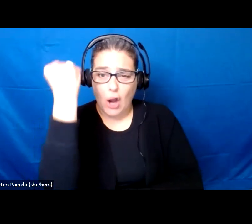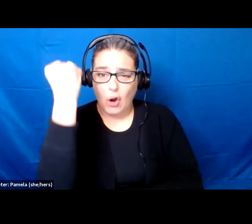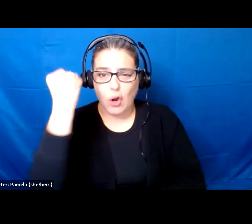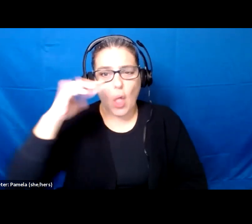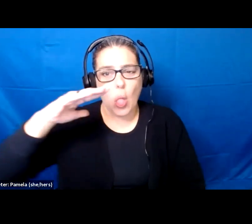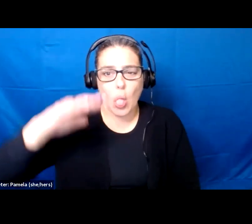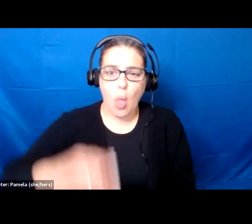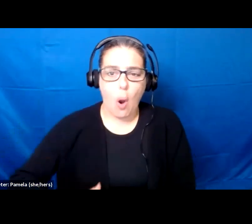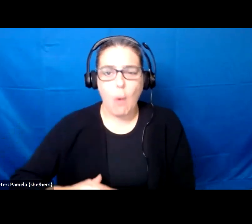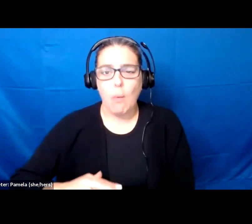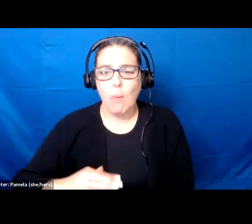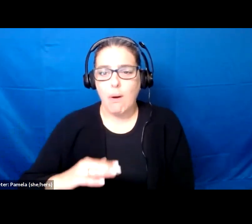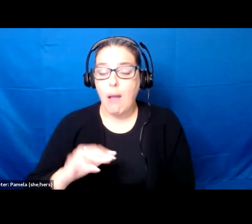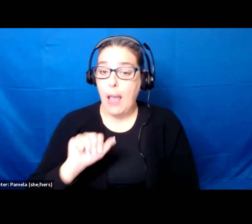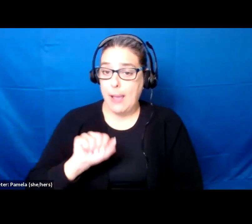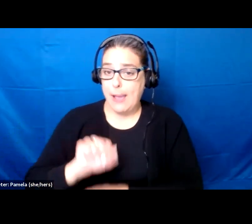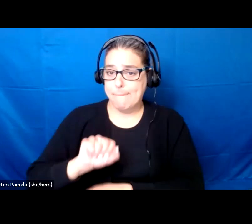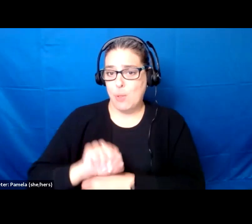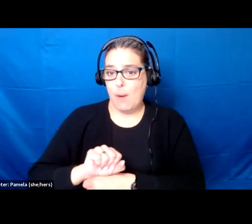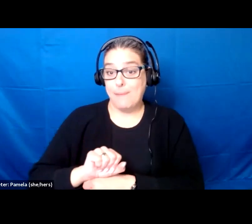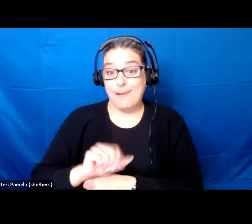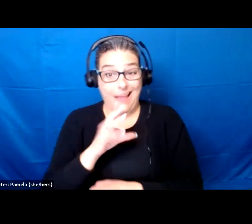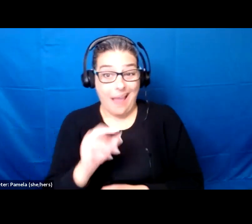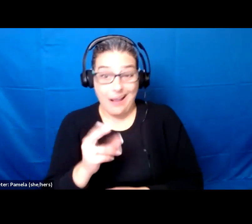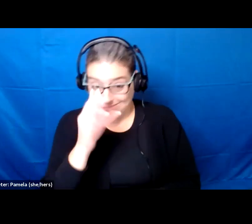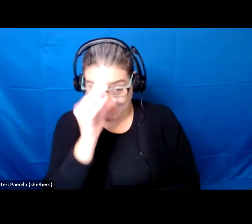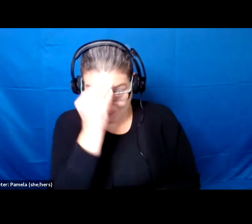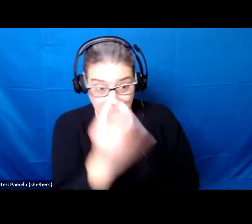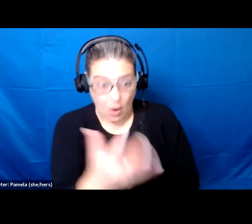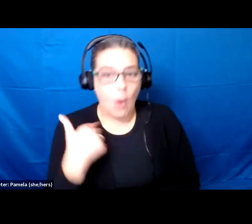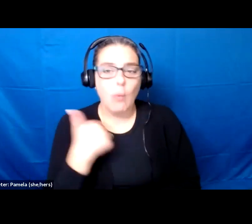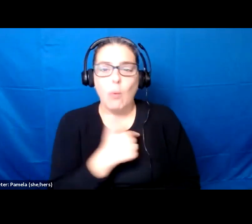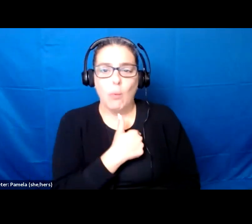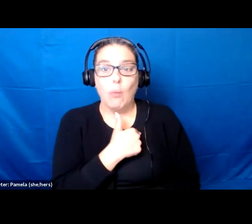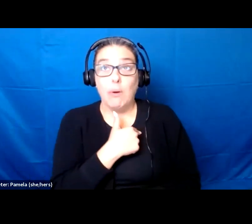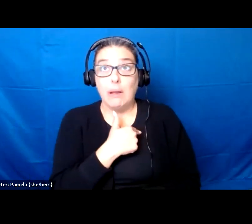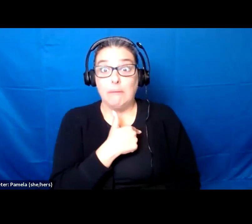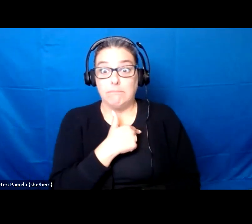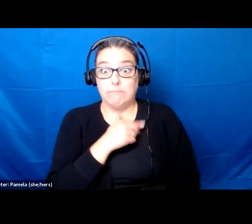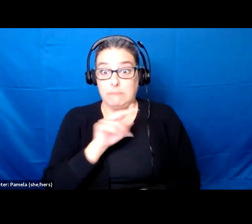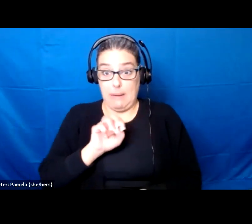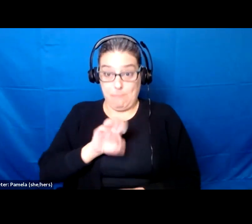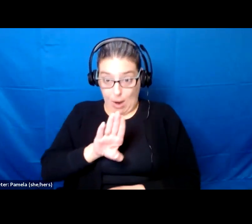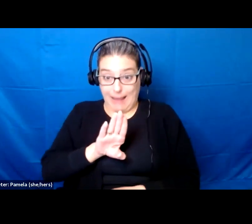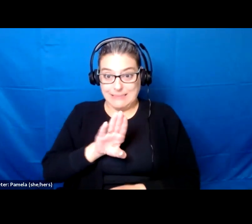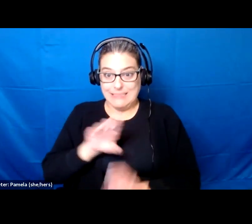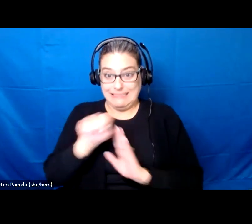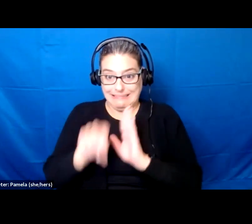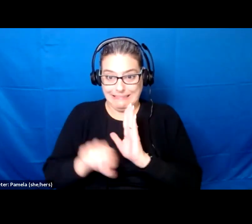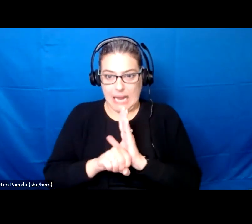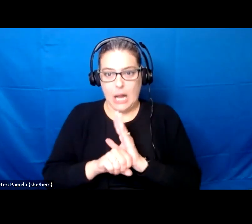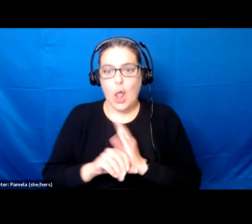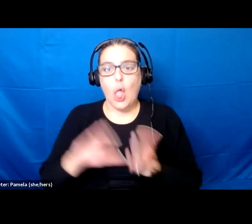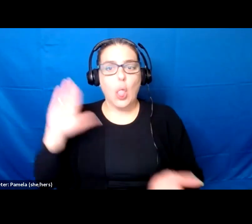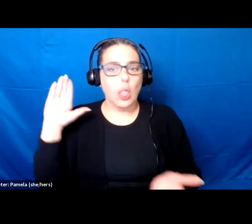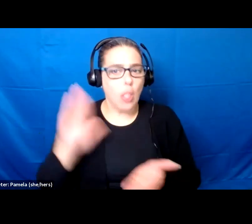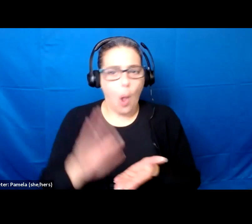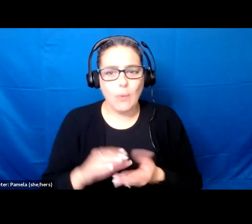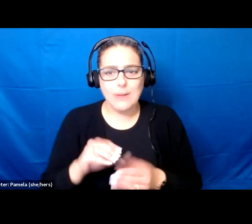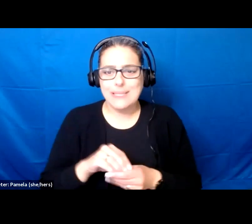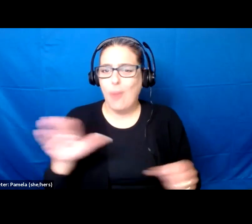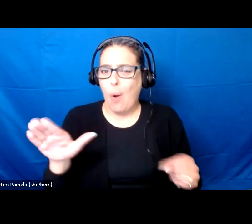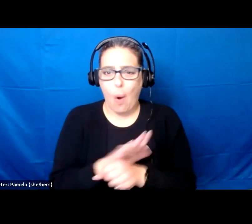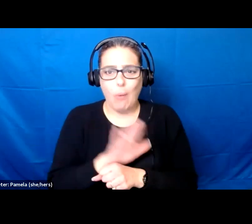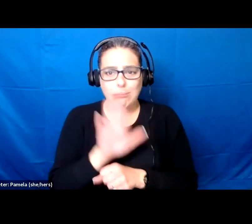state. In fact, we are the lowest state in the nation in terms of our rate of unemployment. So that sounds